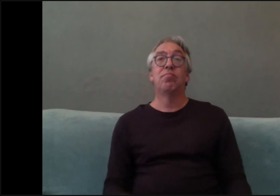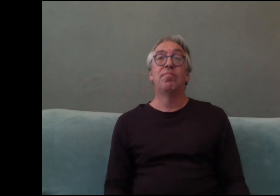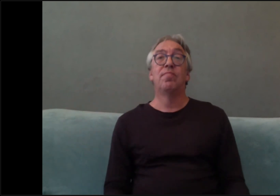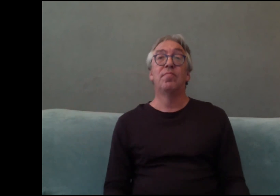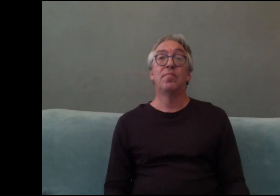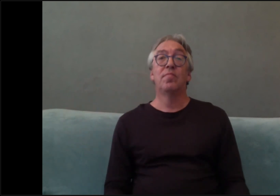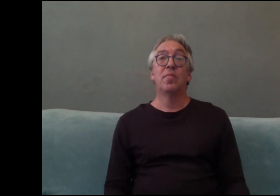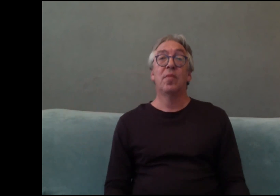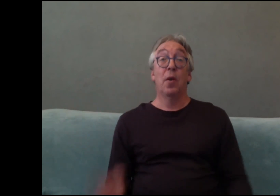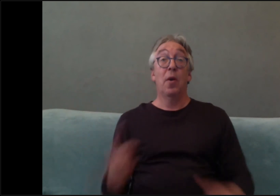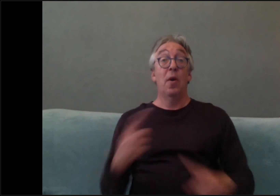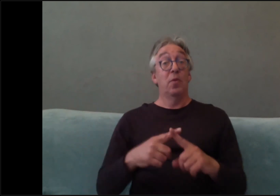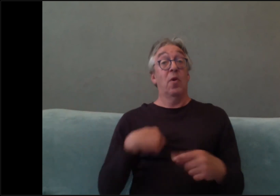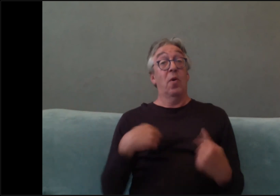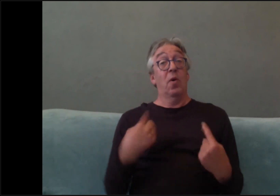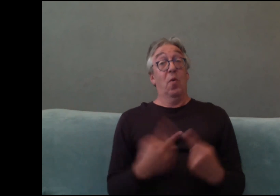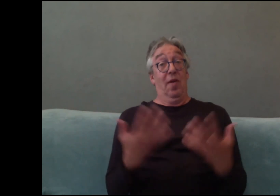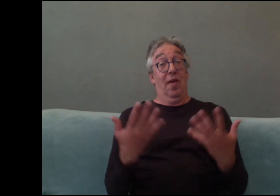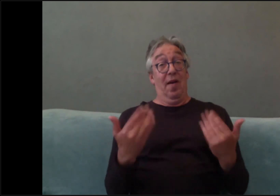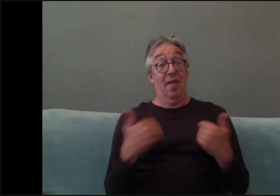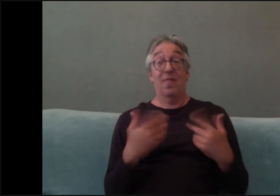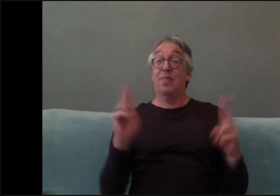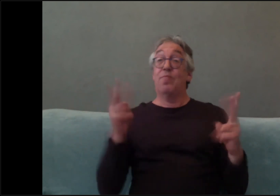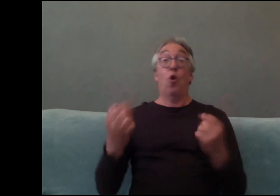raise the people's mind.